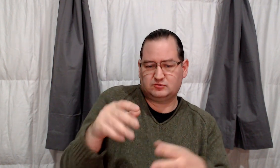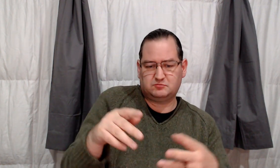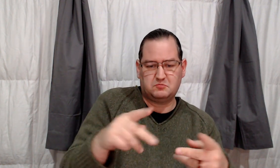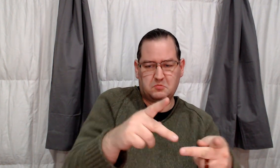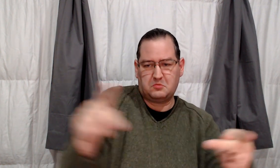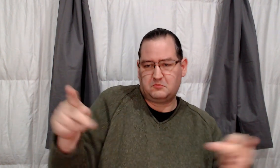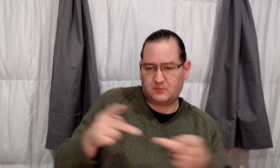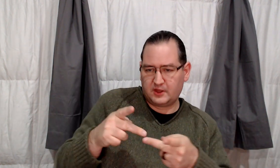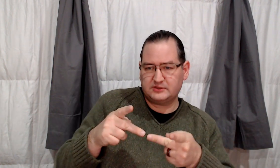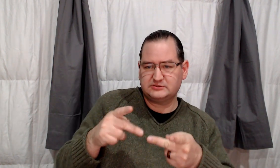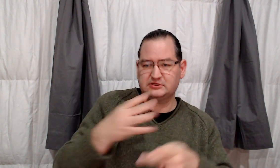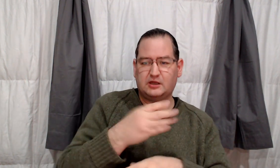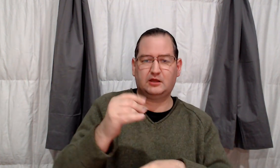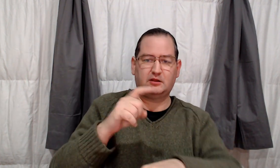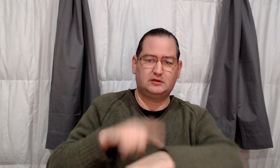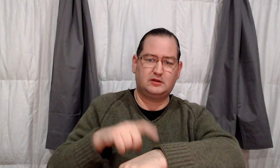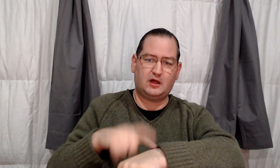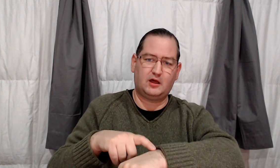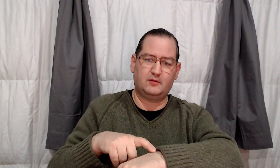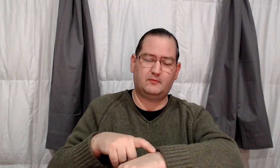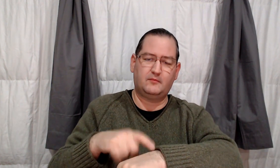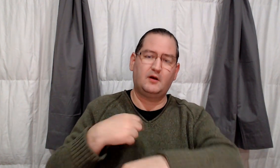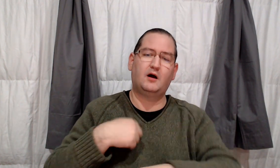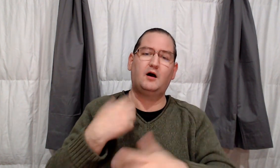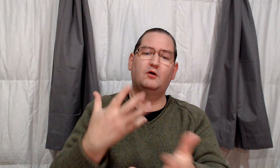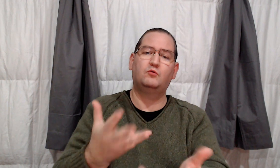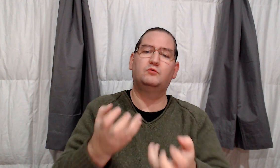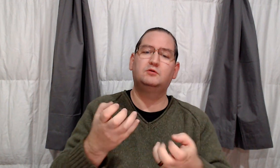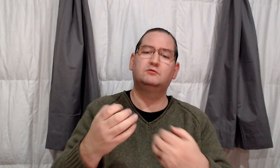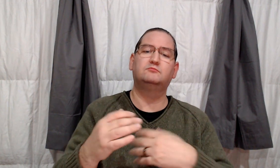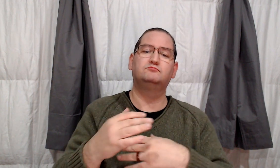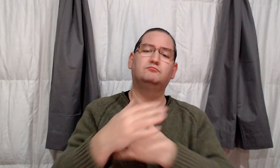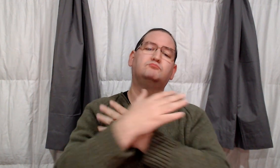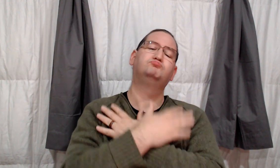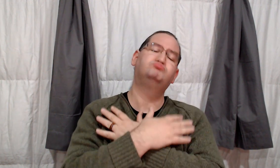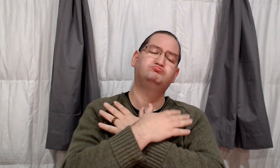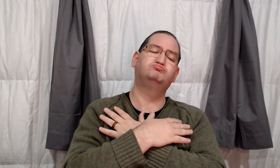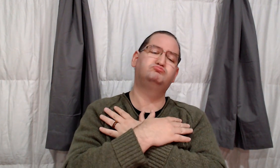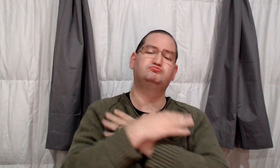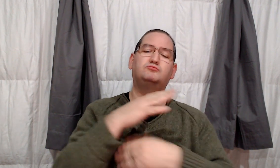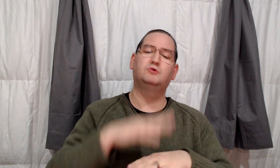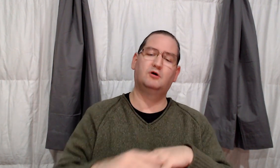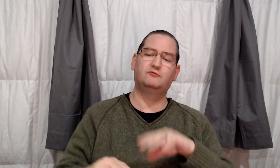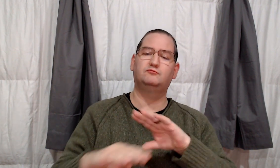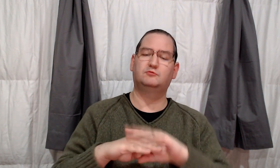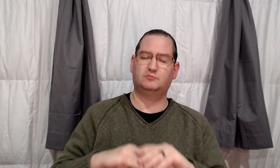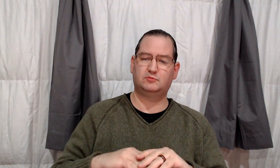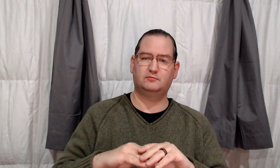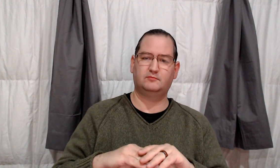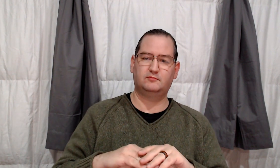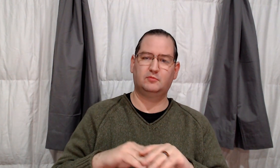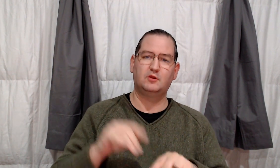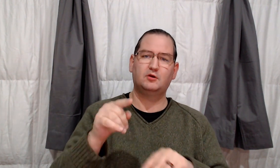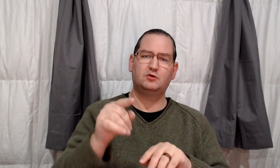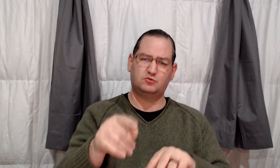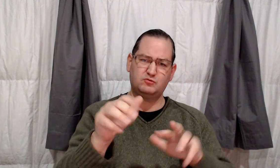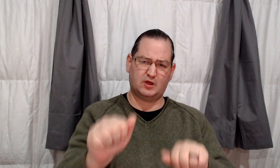then I'd like you just to get comfortable. Now you can listen to me if you want, but I don't mean